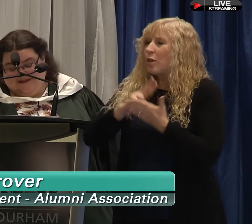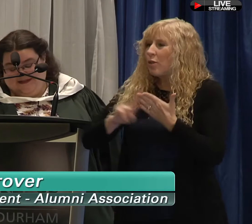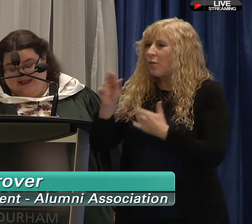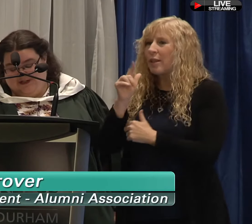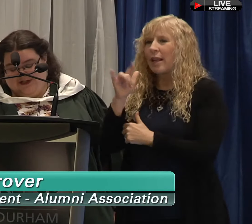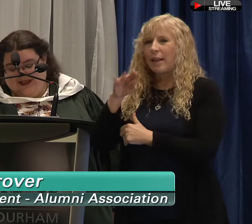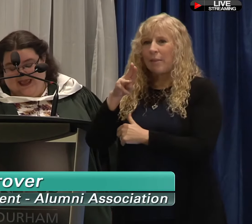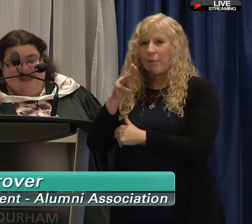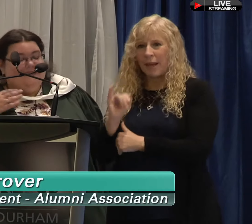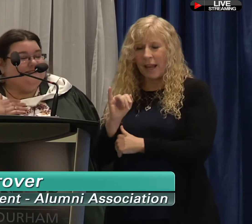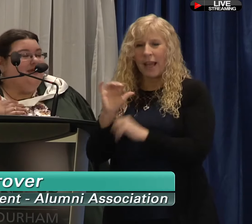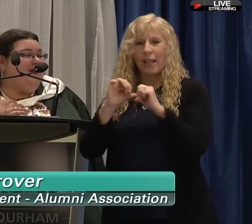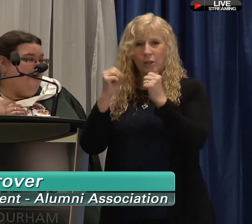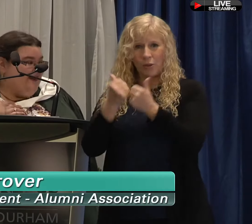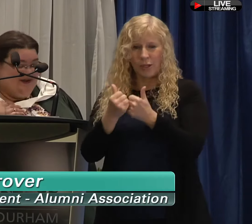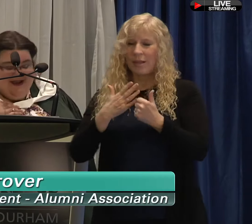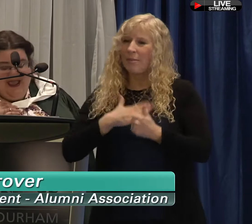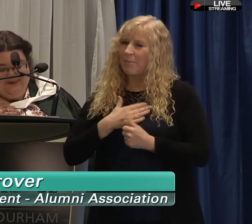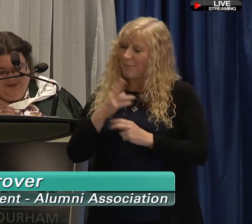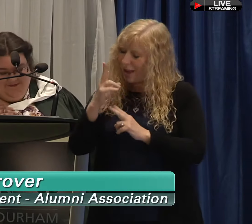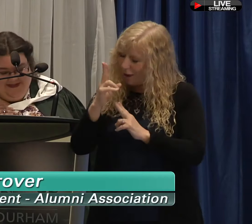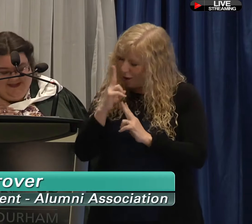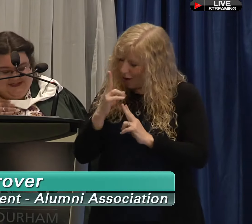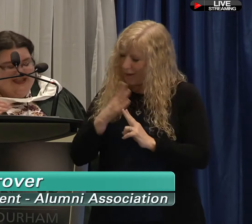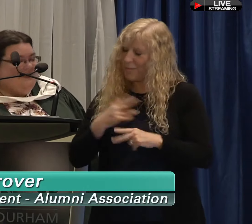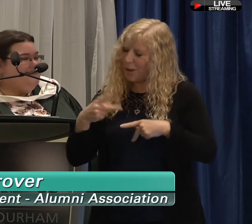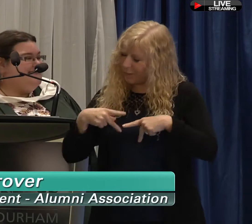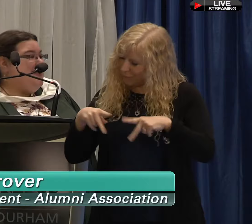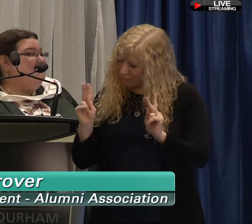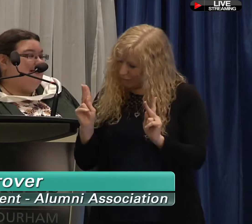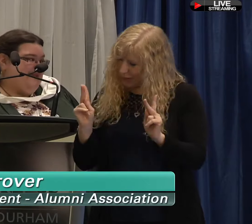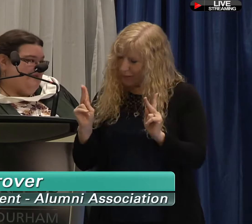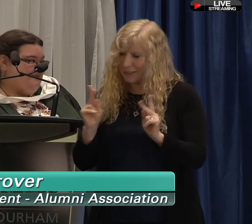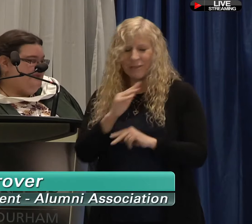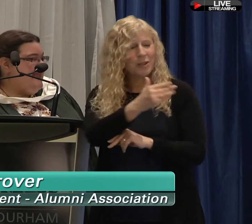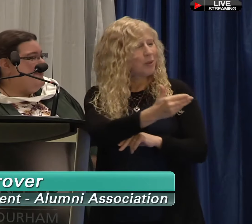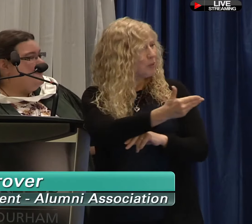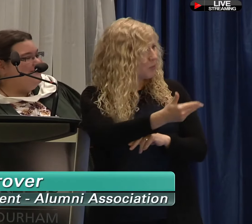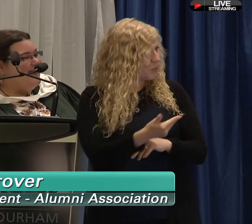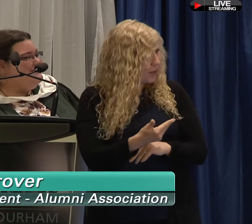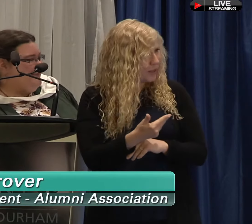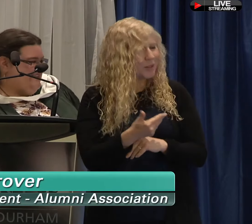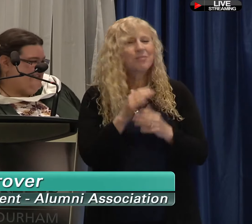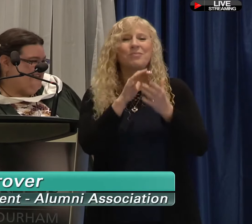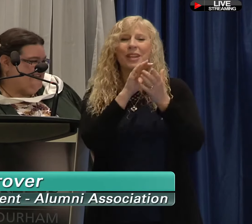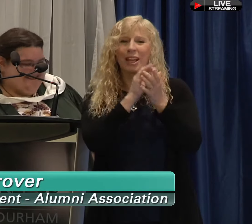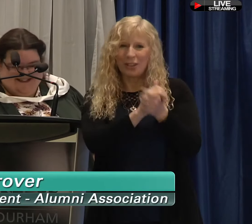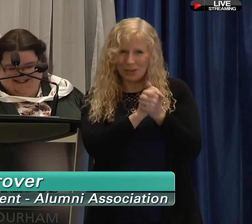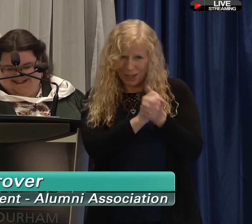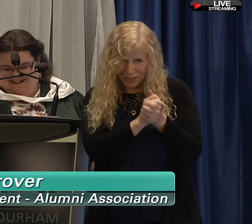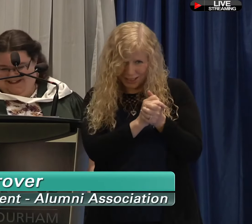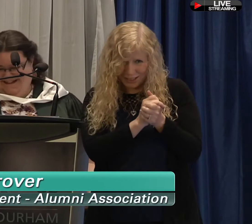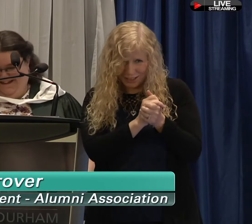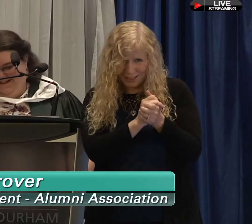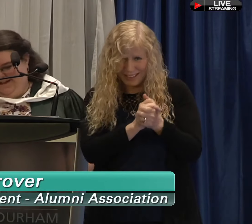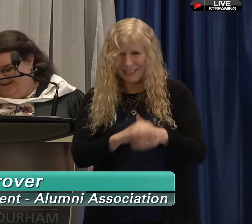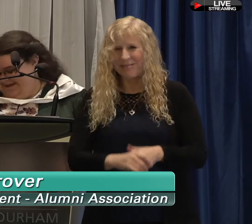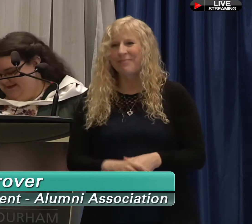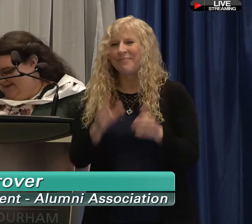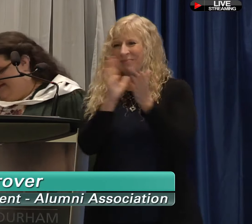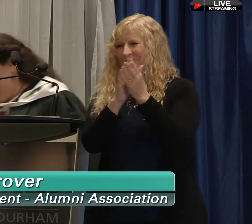Alumni Association, it is my honor and privilege to say welcome and congratulations.